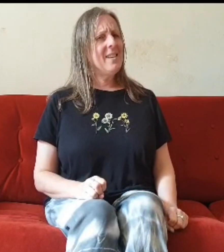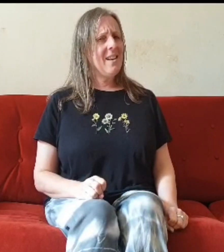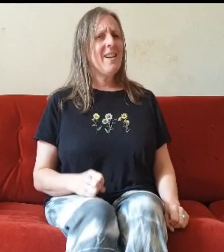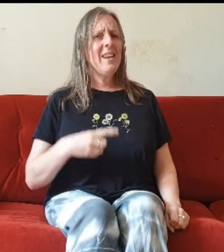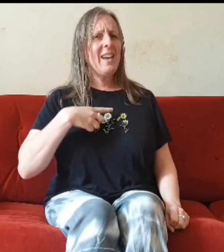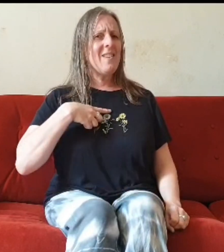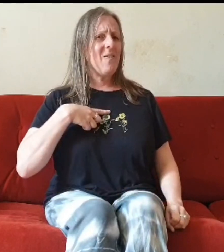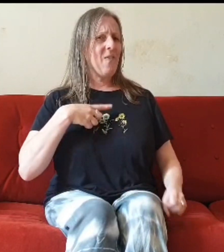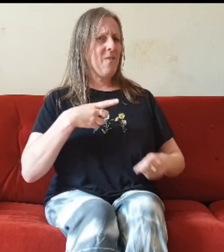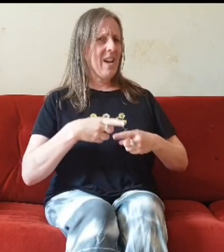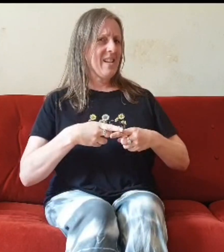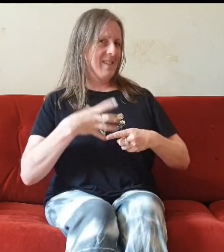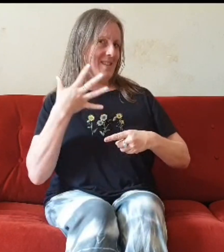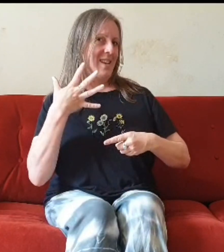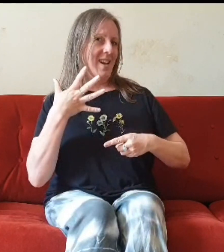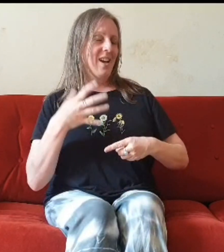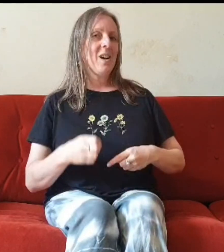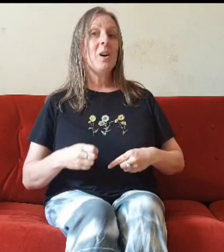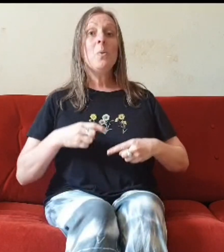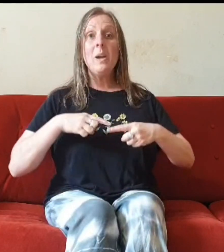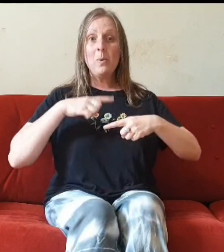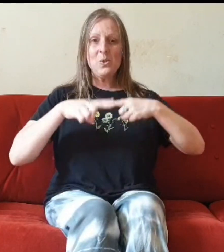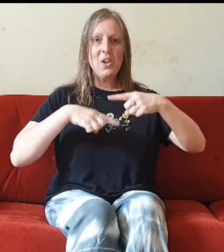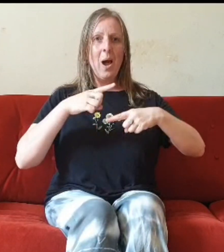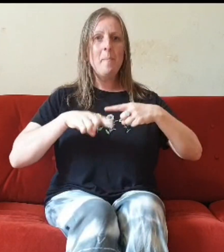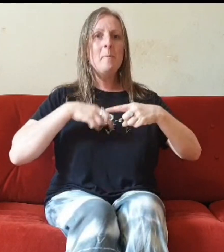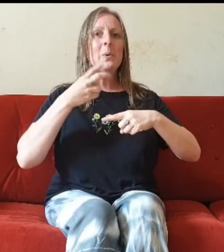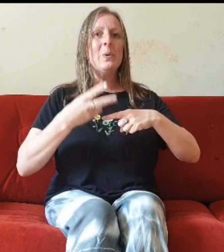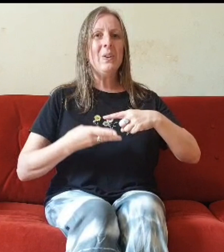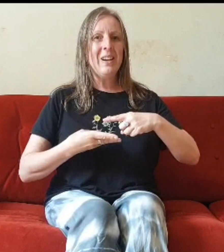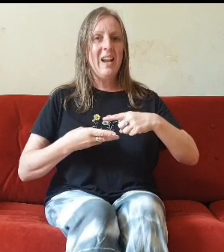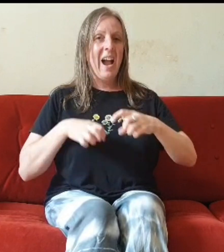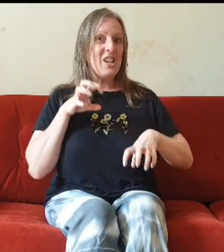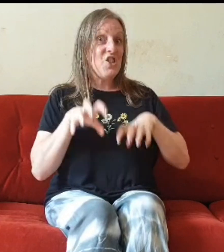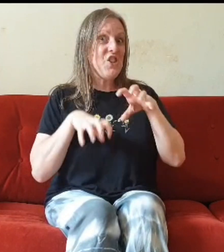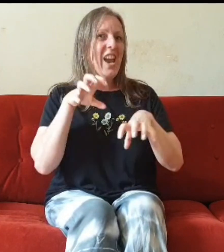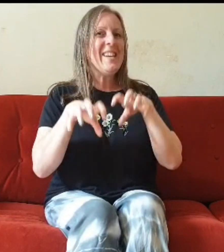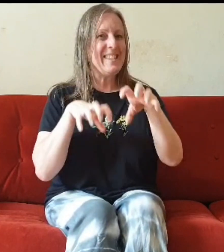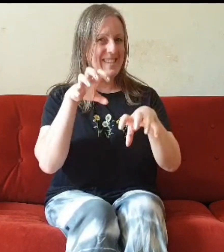I get faster, we will tumble and chase.